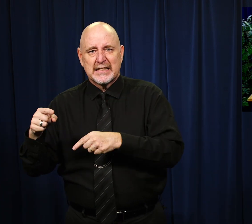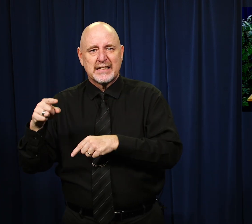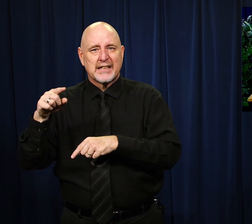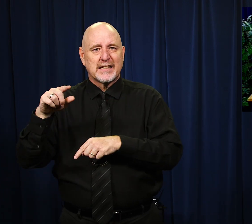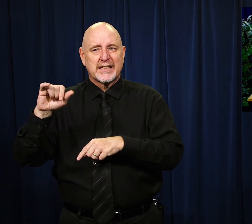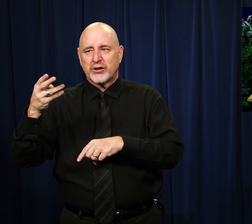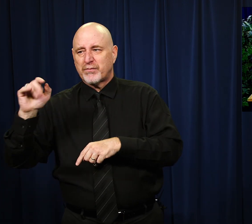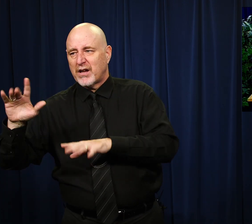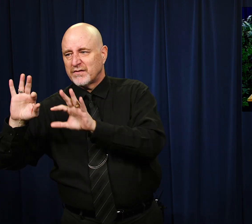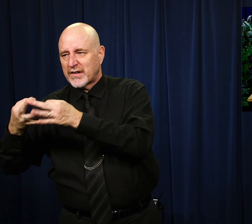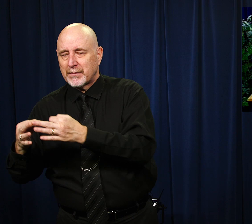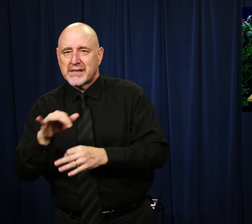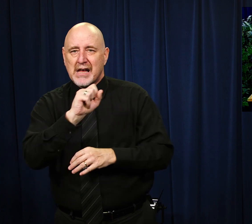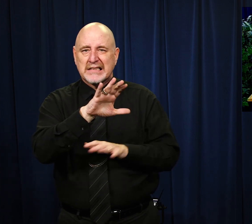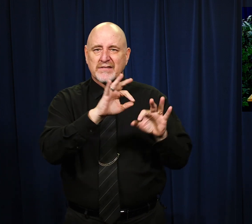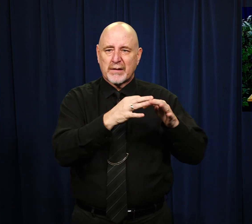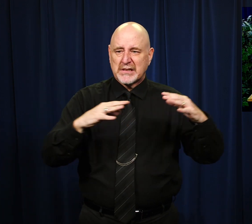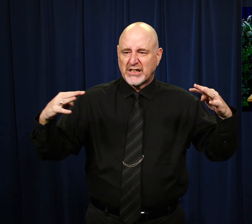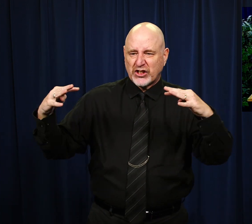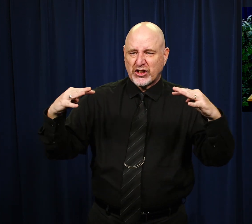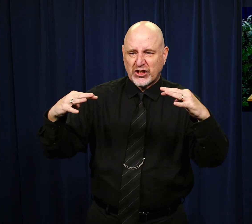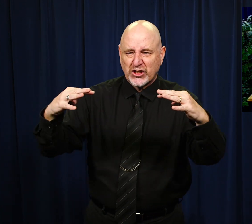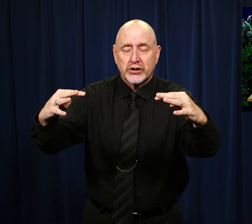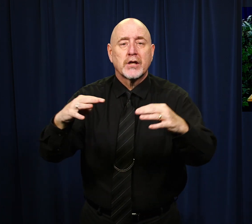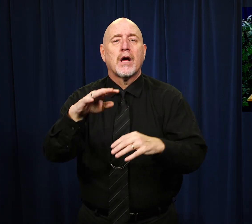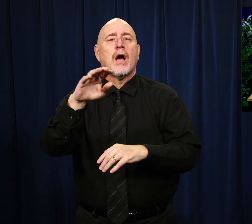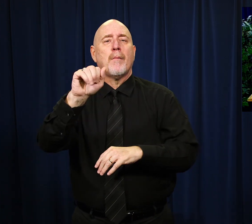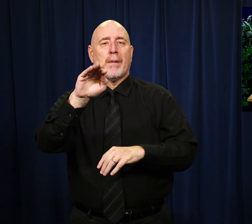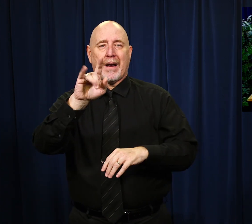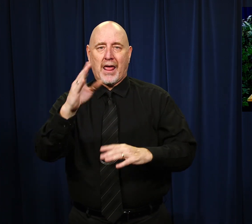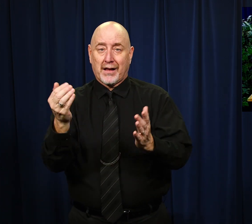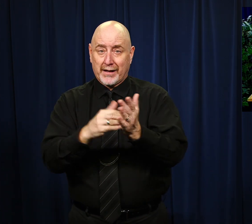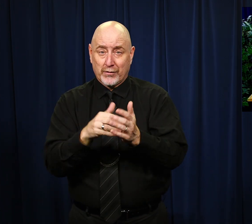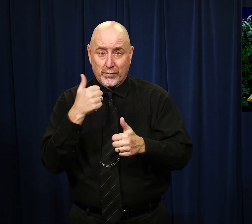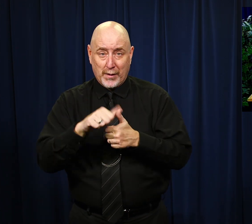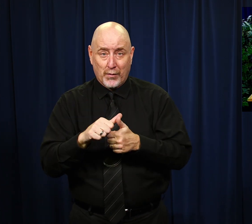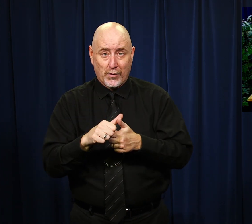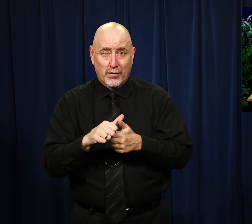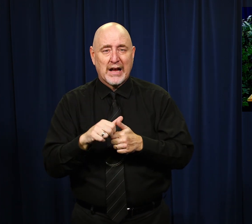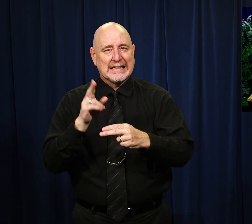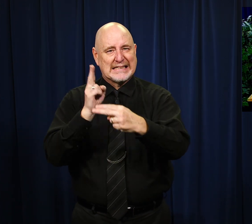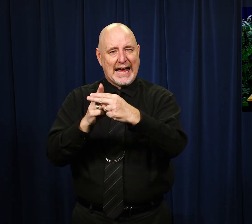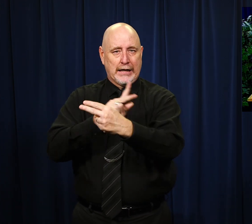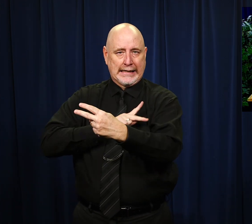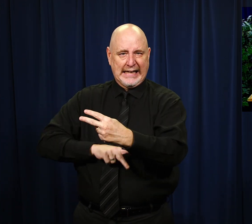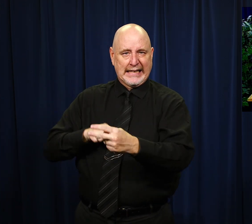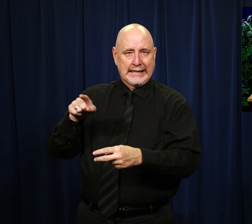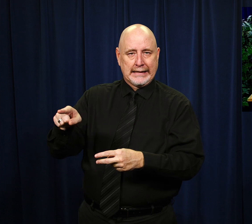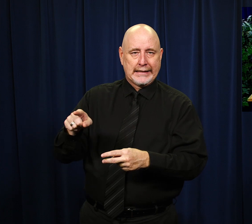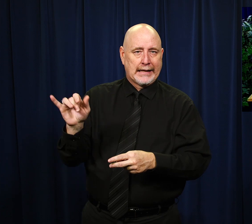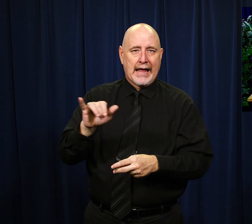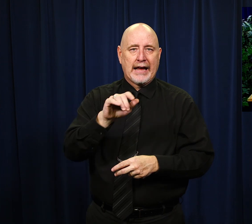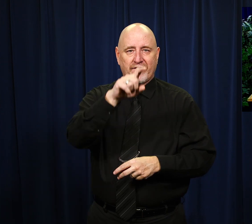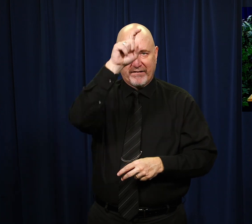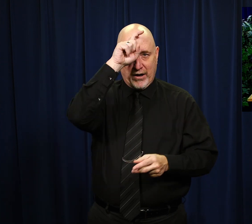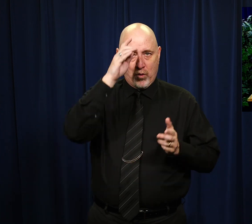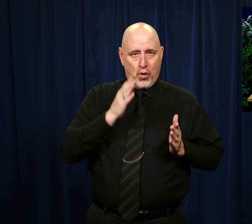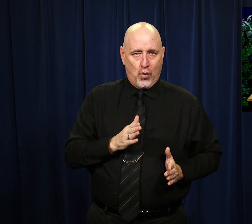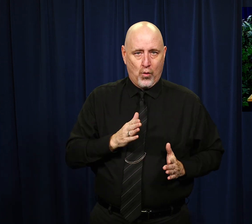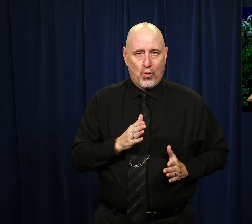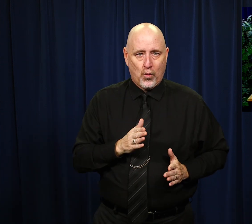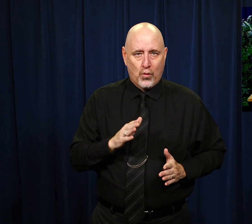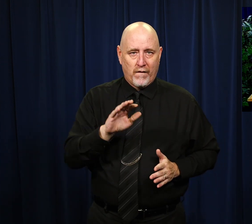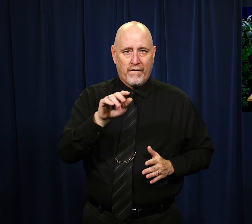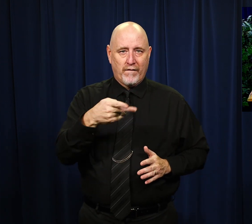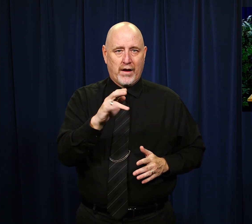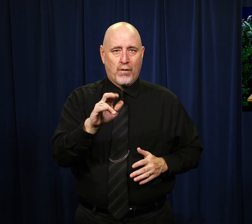that is there. All right, again, Abimelech. Remember, that's a title, king, just like Pharaoh.